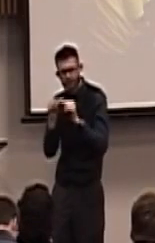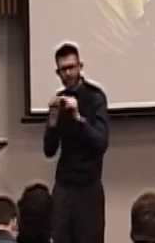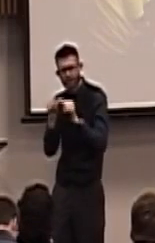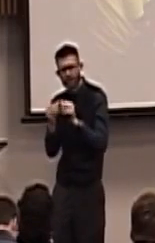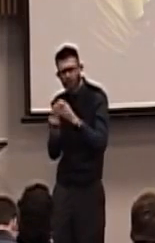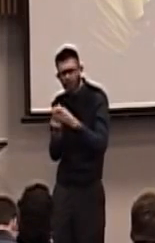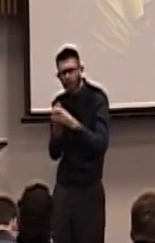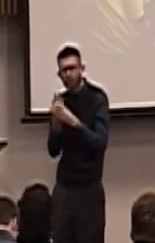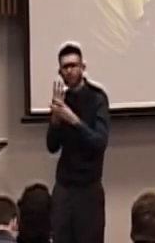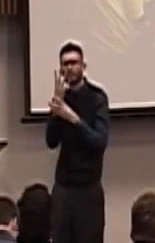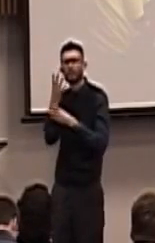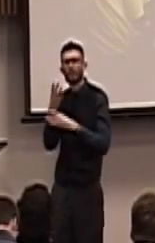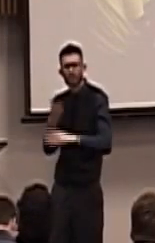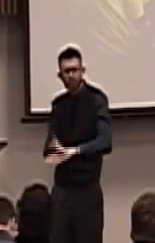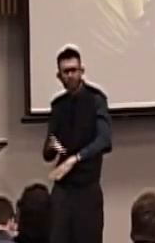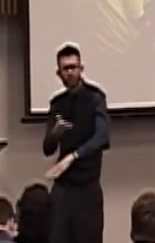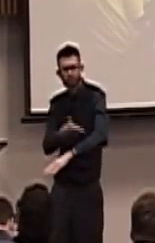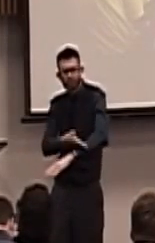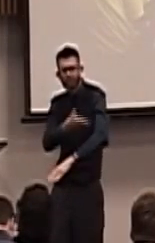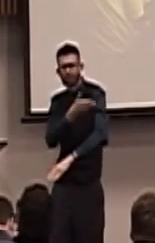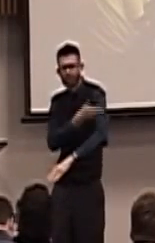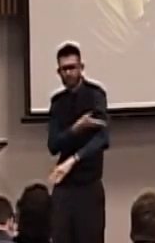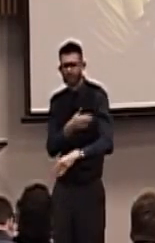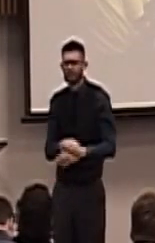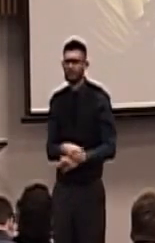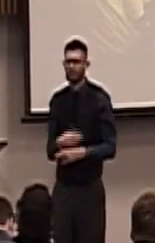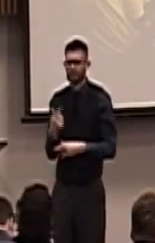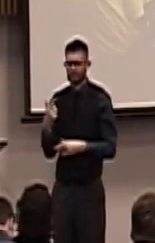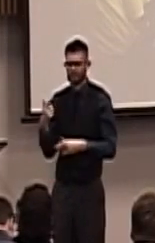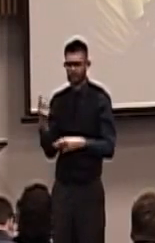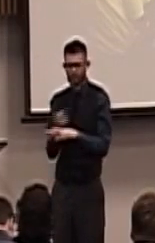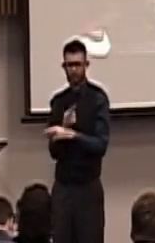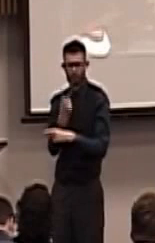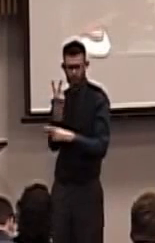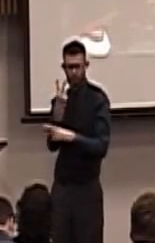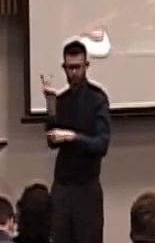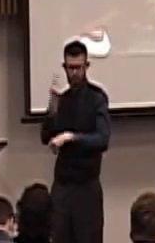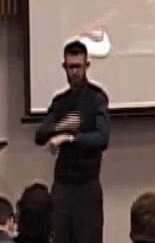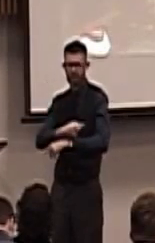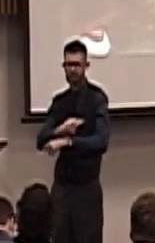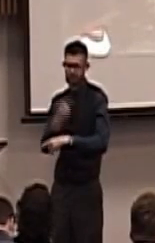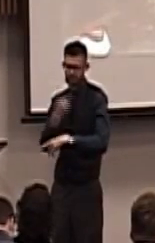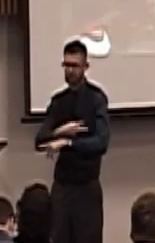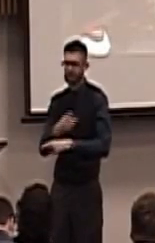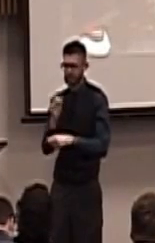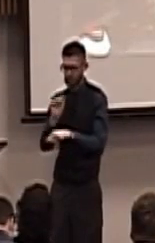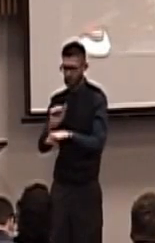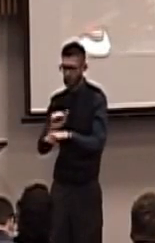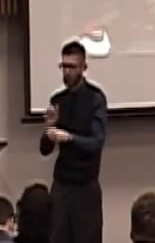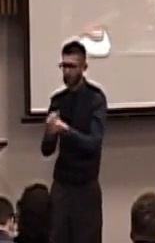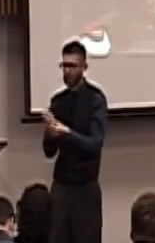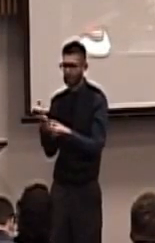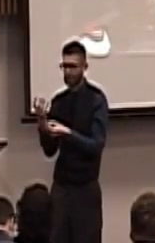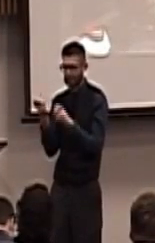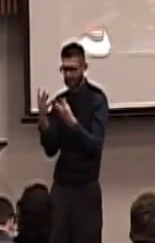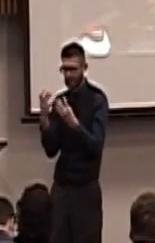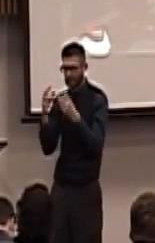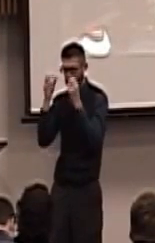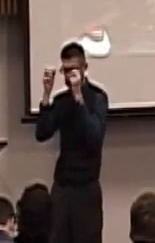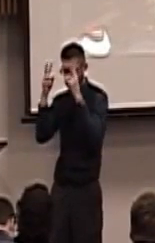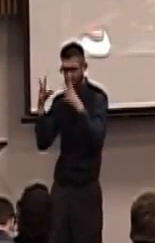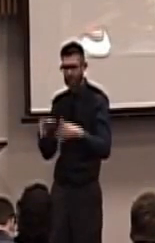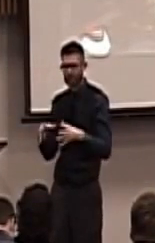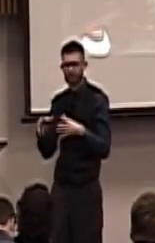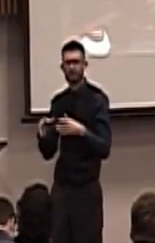days working together with a good number of evangelists. 10 o'clock